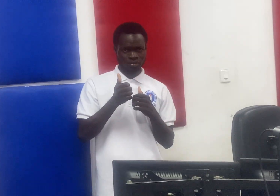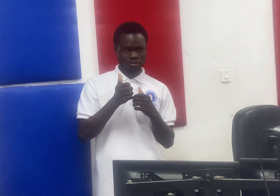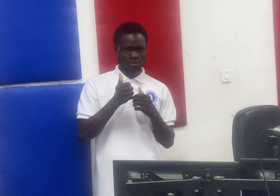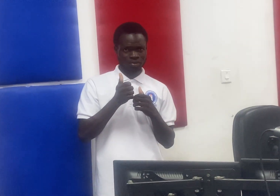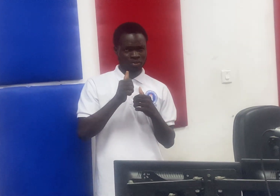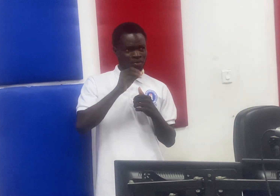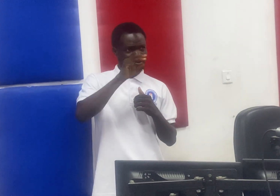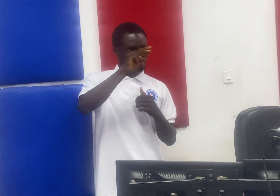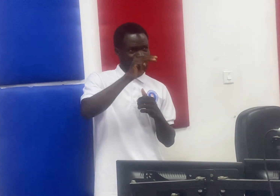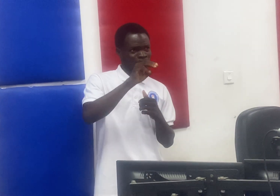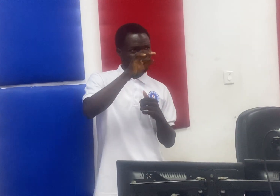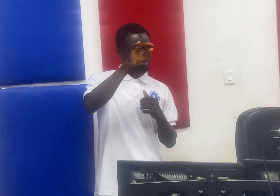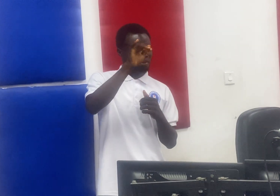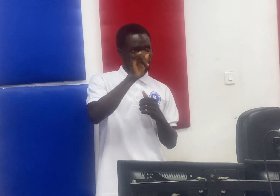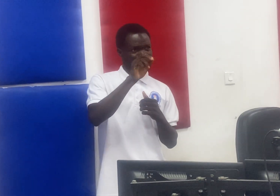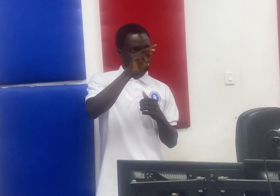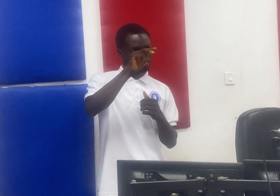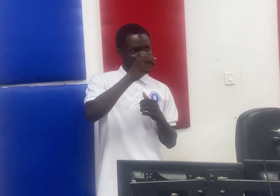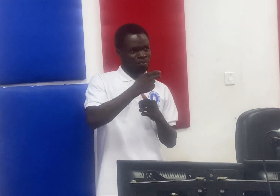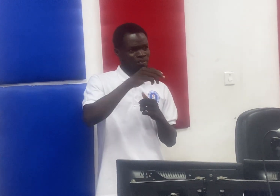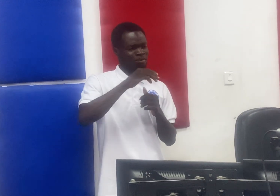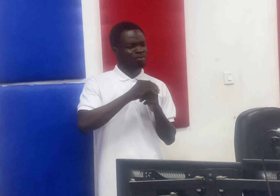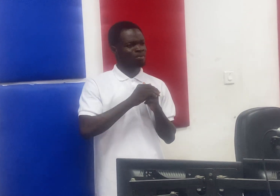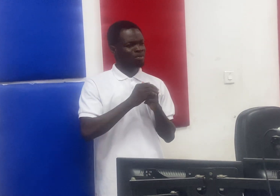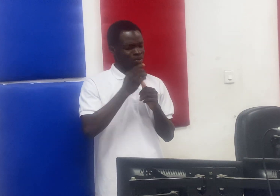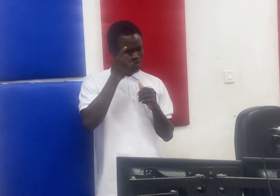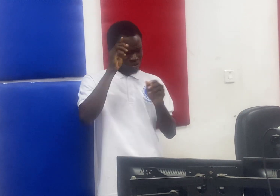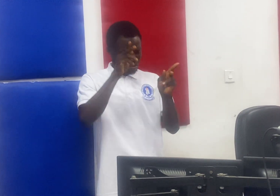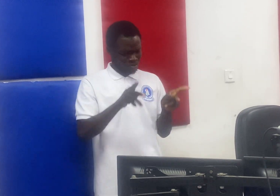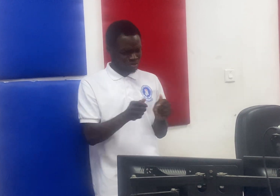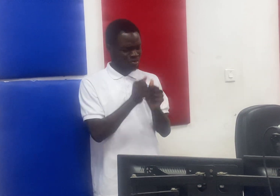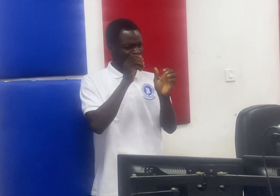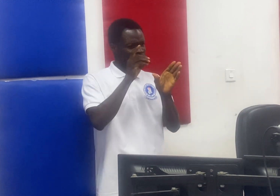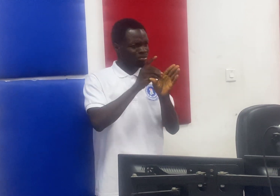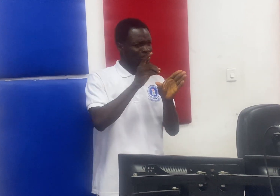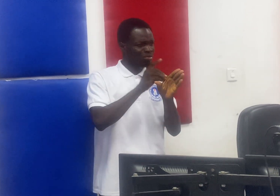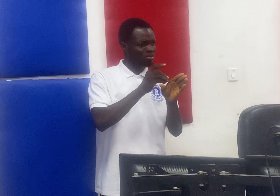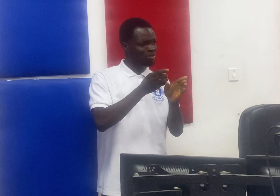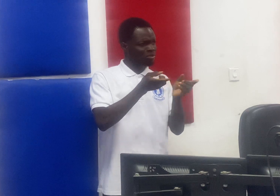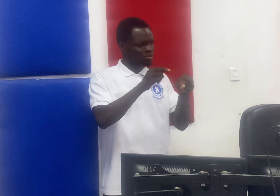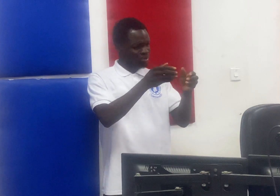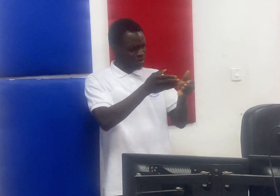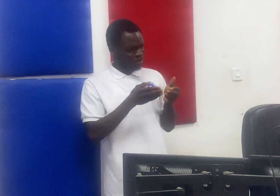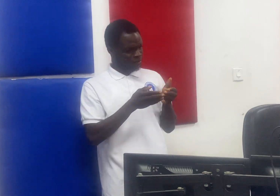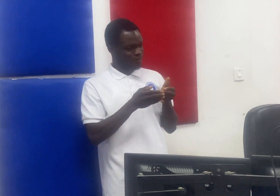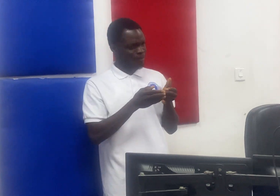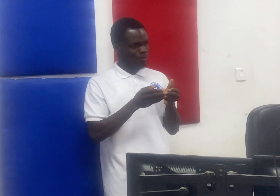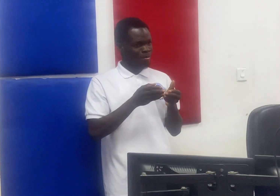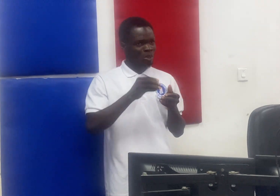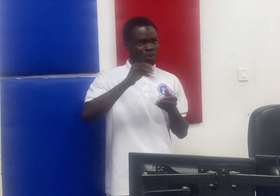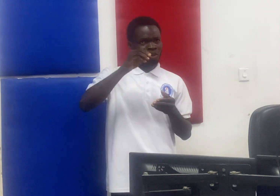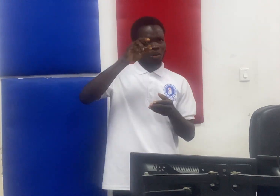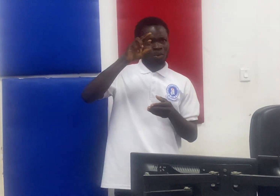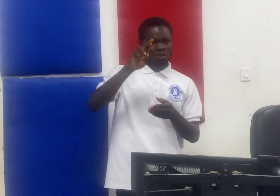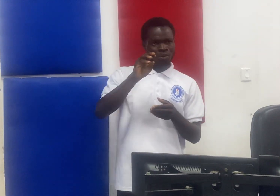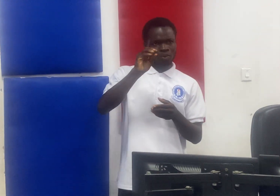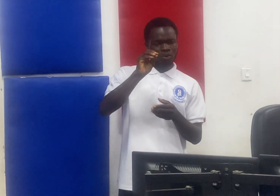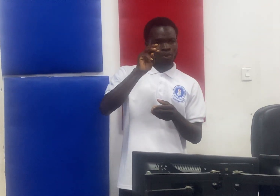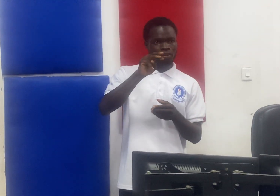persons with disability when it comes to romantic relationship? Mr. Wisdom. Yes,